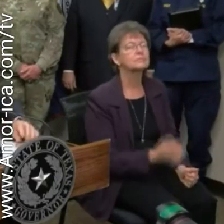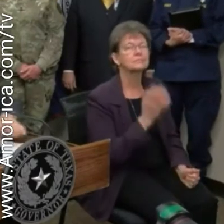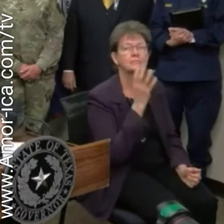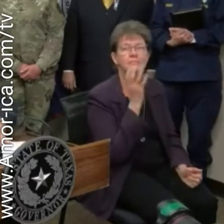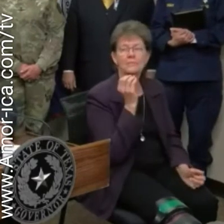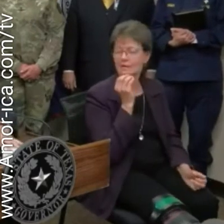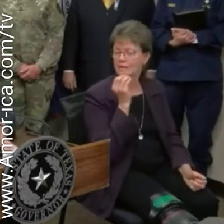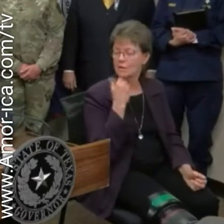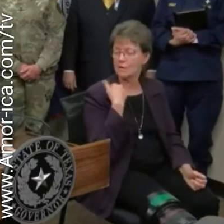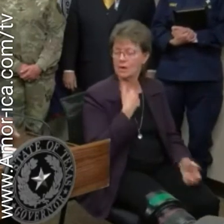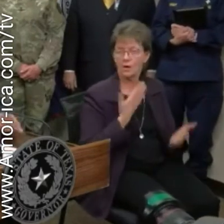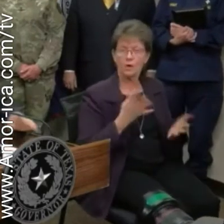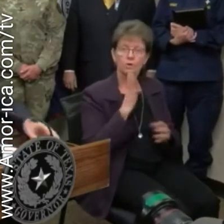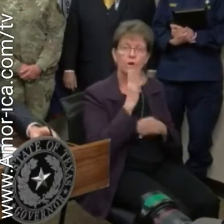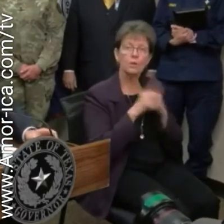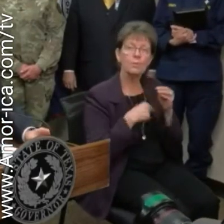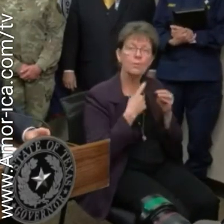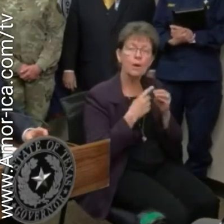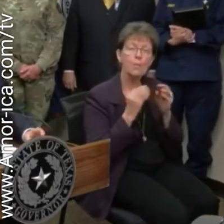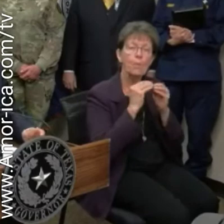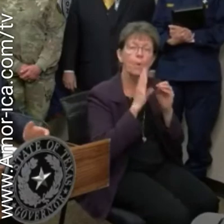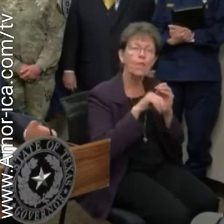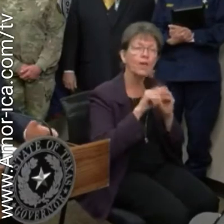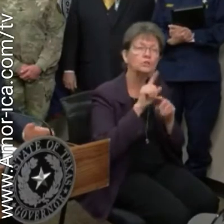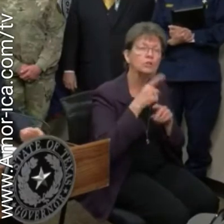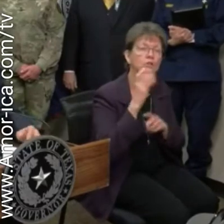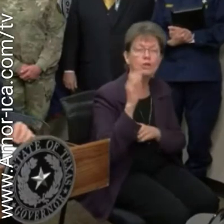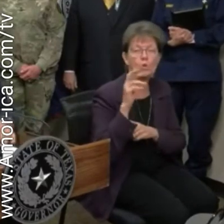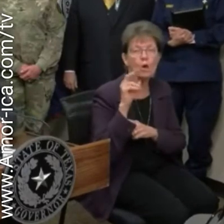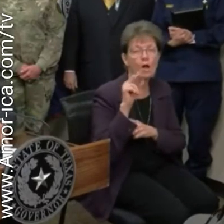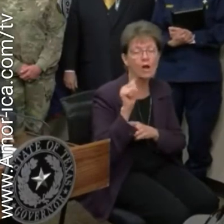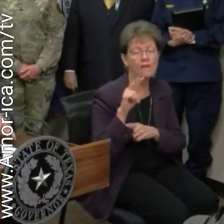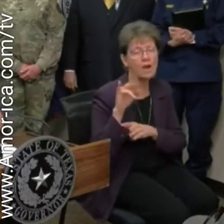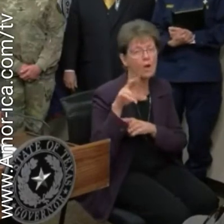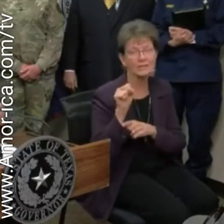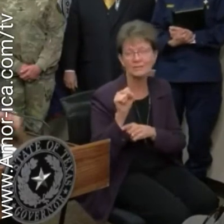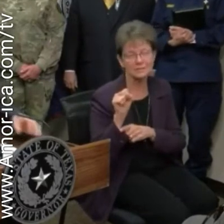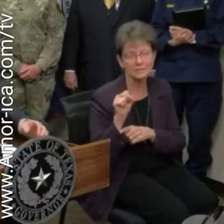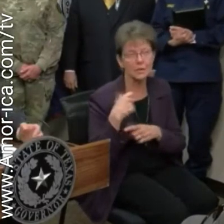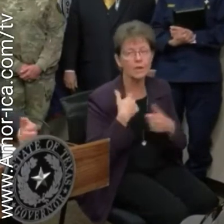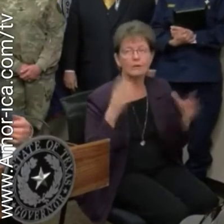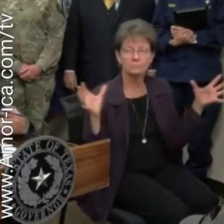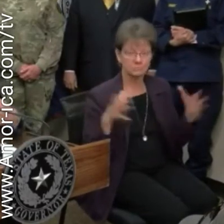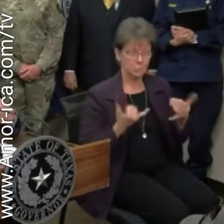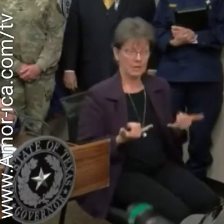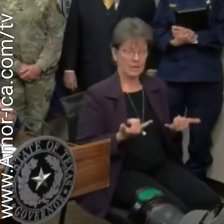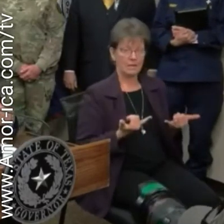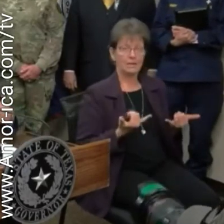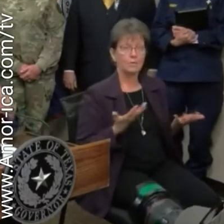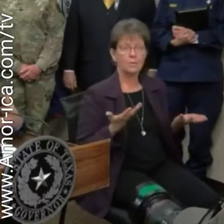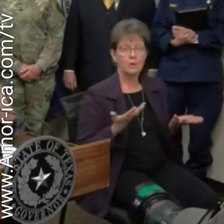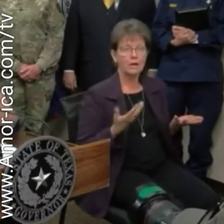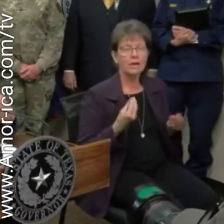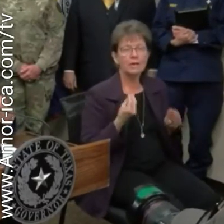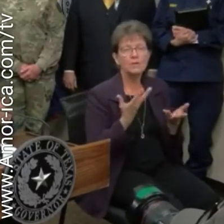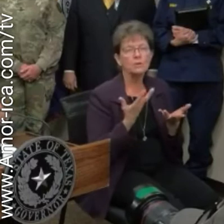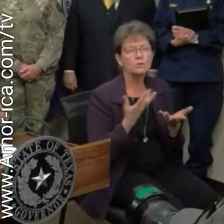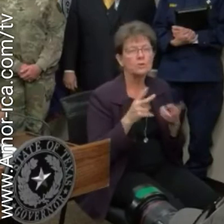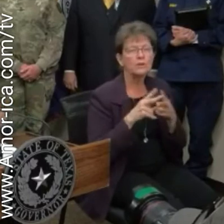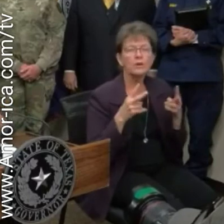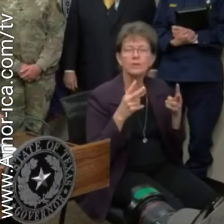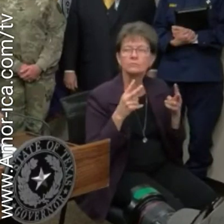And we're here to talk about more than just the coronavirus. As we gather today to give you a